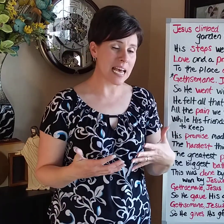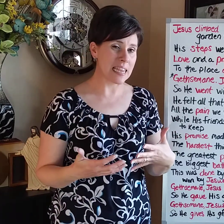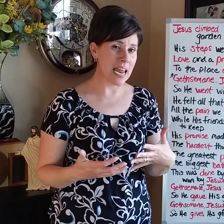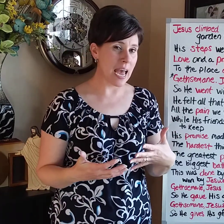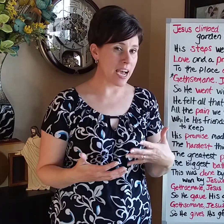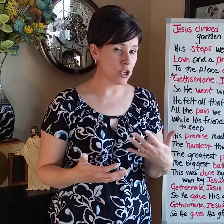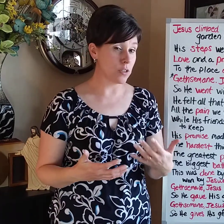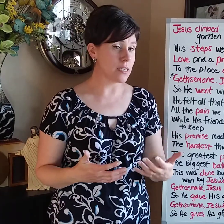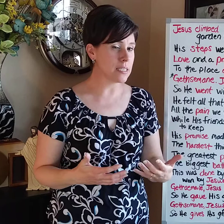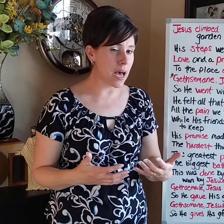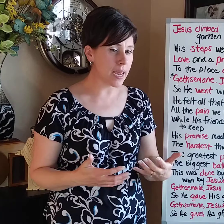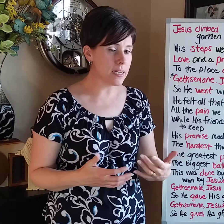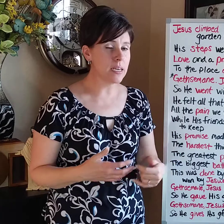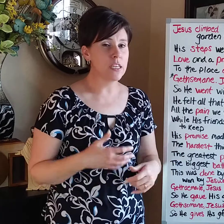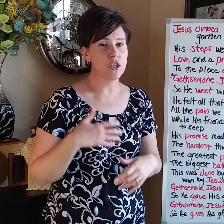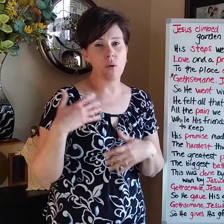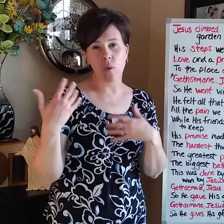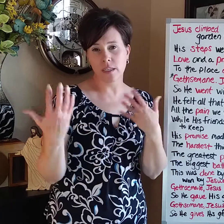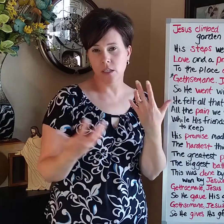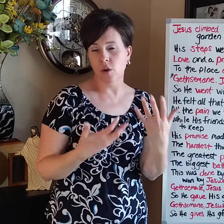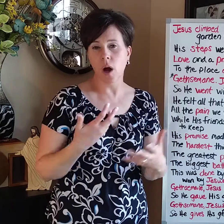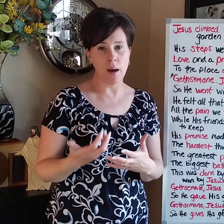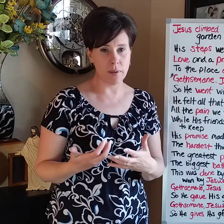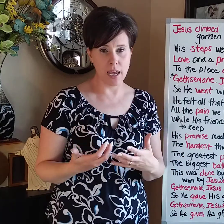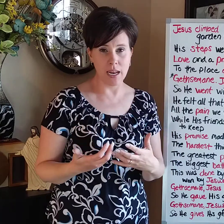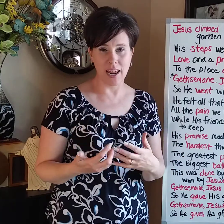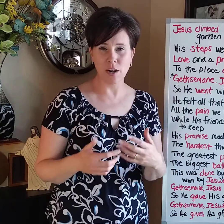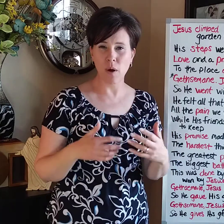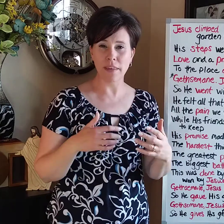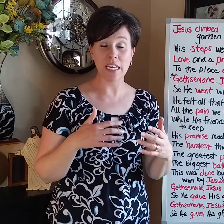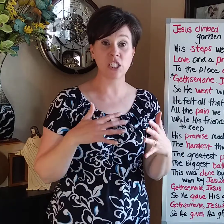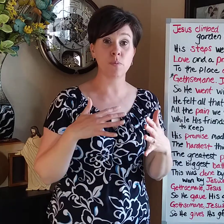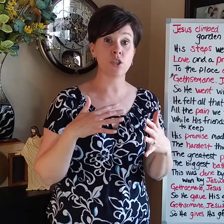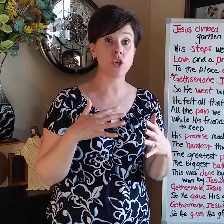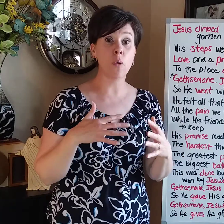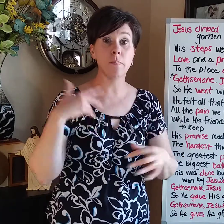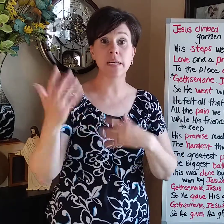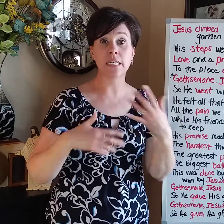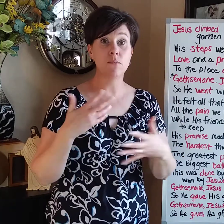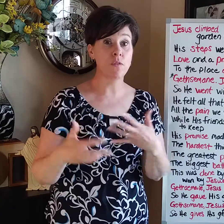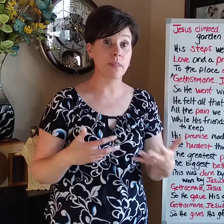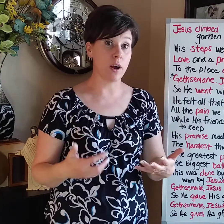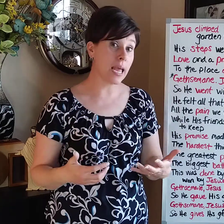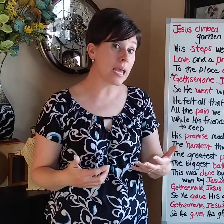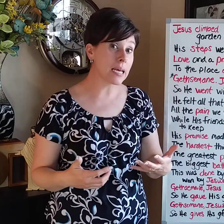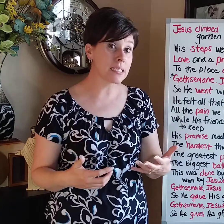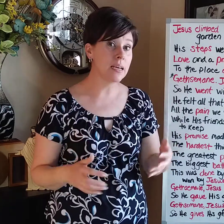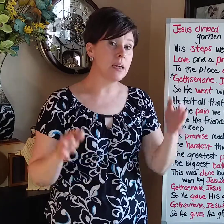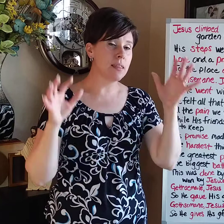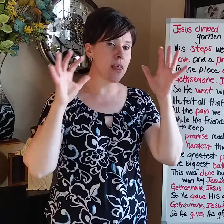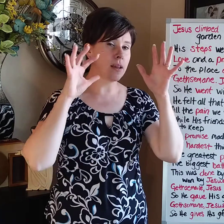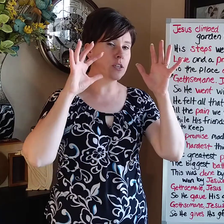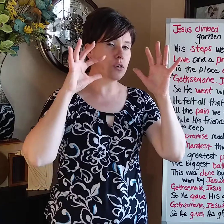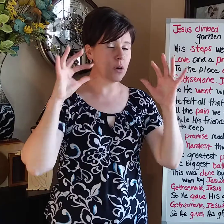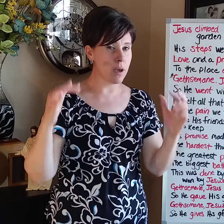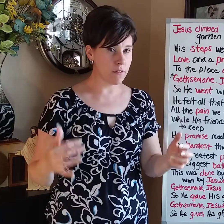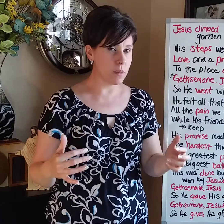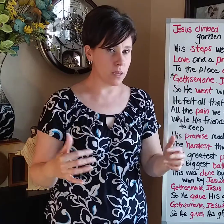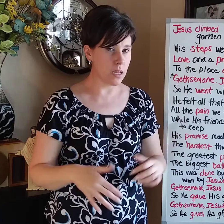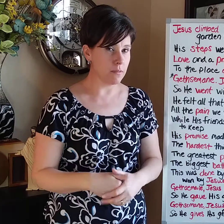that I actually signed, so it wasn't so complicated. I didn't want the kids to be so busy moving their hands that it took away from the meaning of the